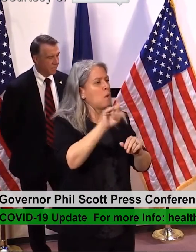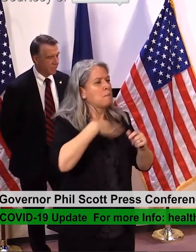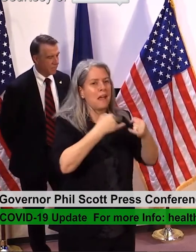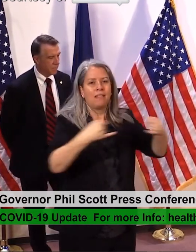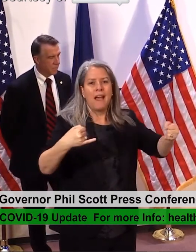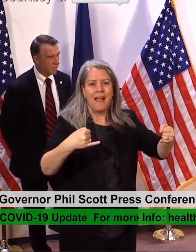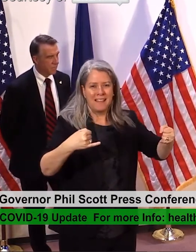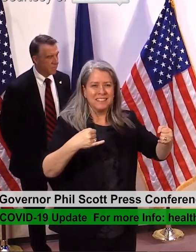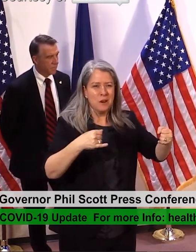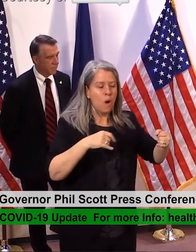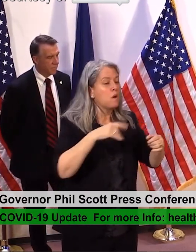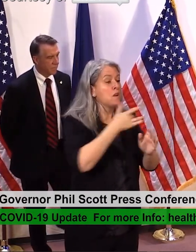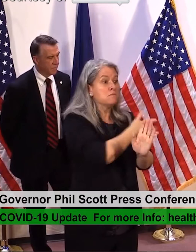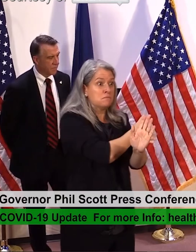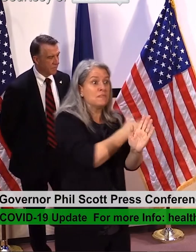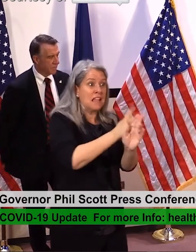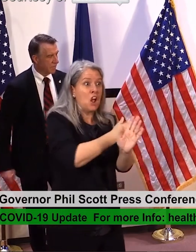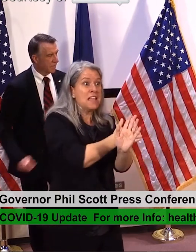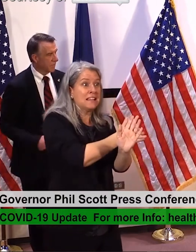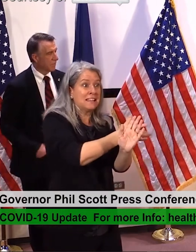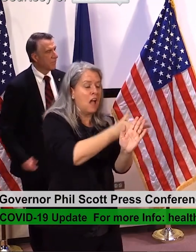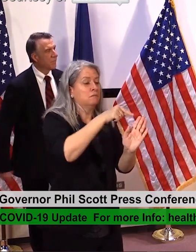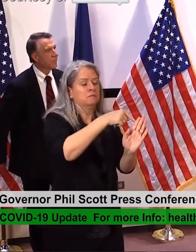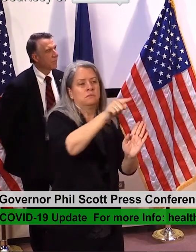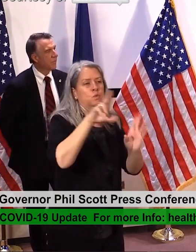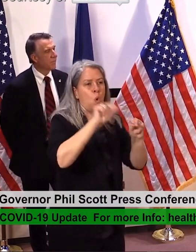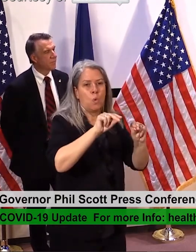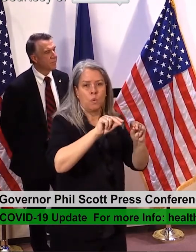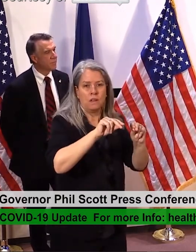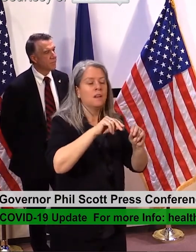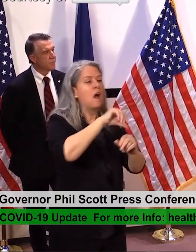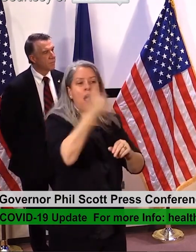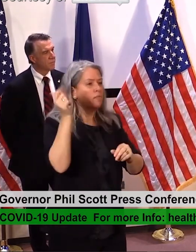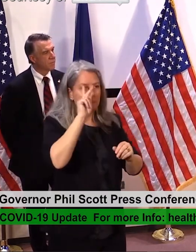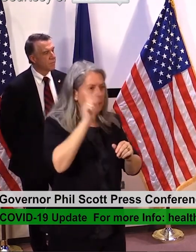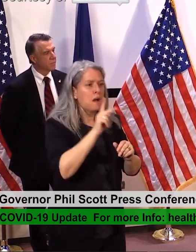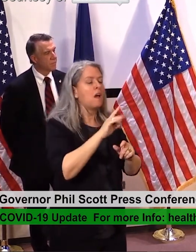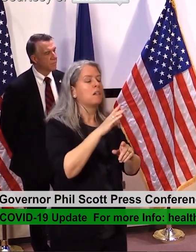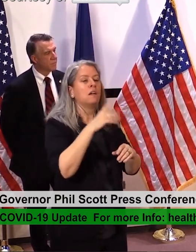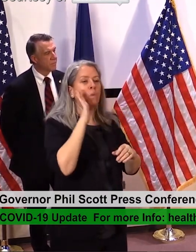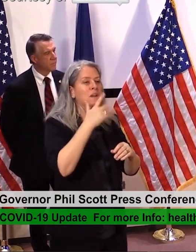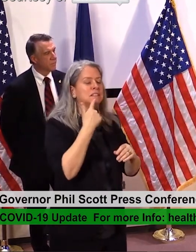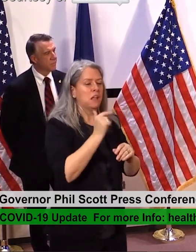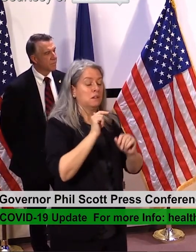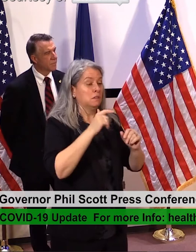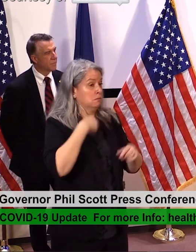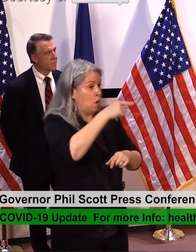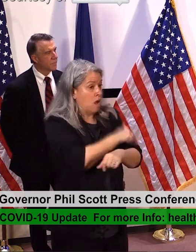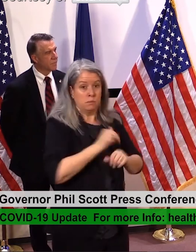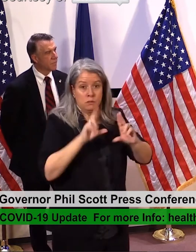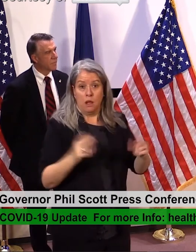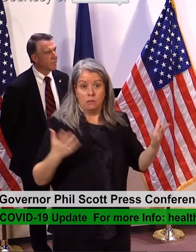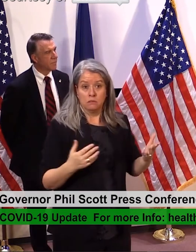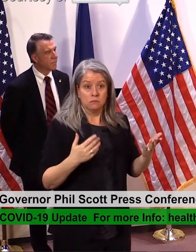sort of pre-calculate. I think most of what we're doing is still modeling in a way that we're not